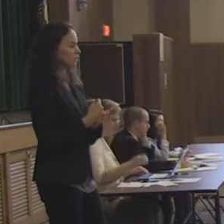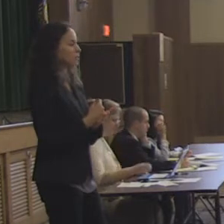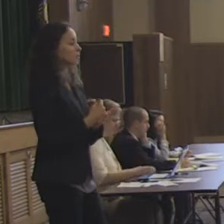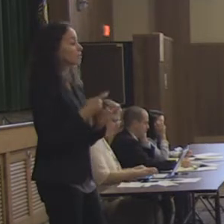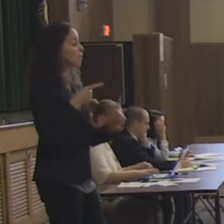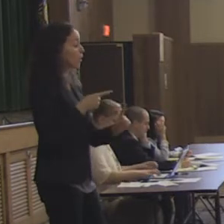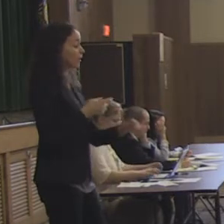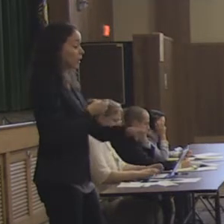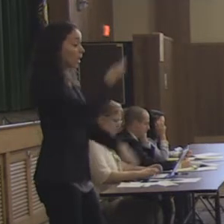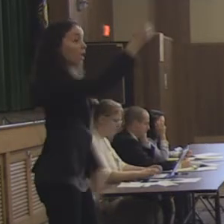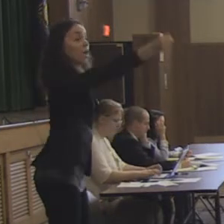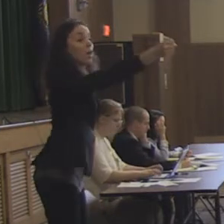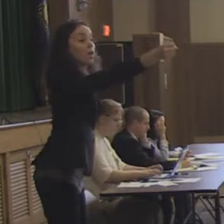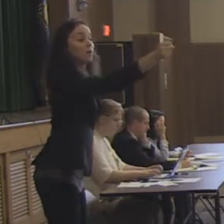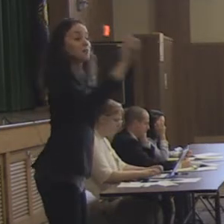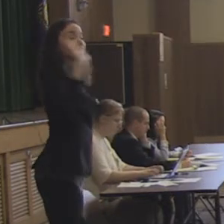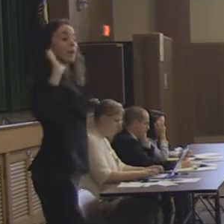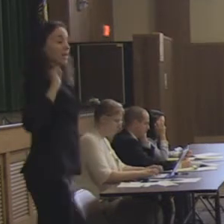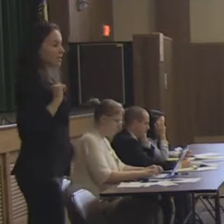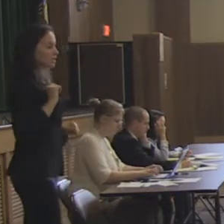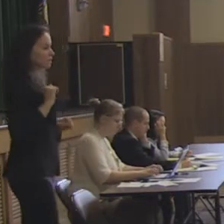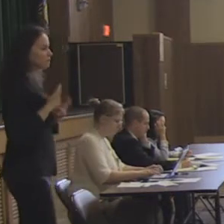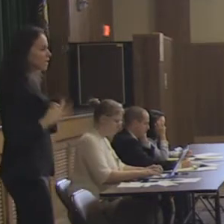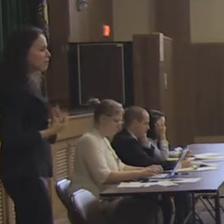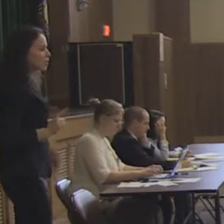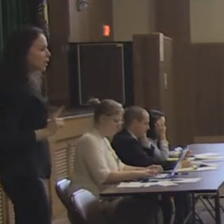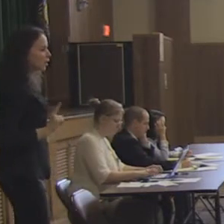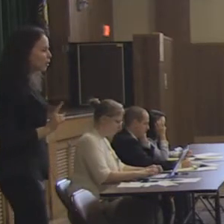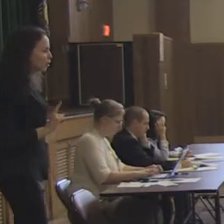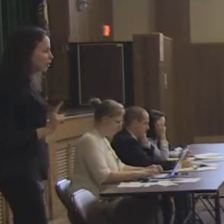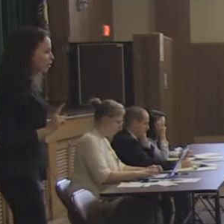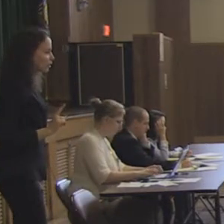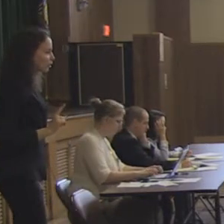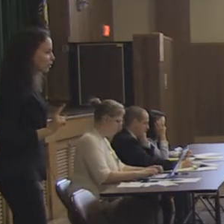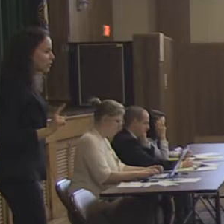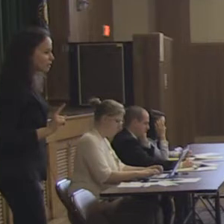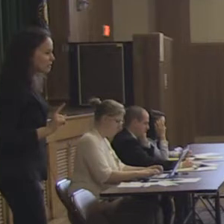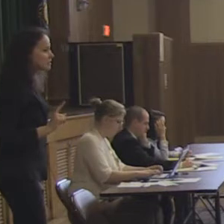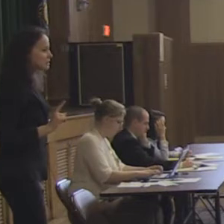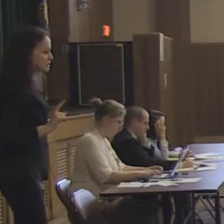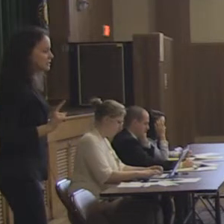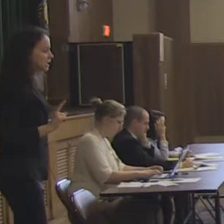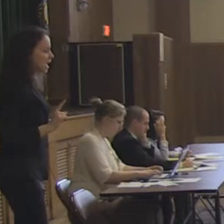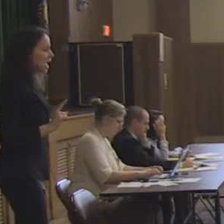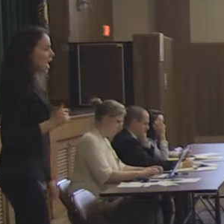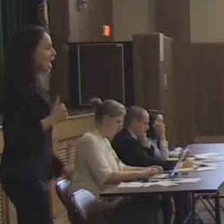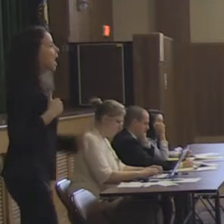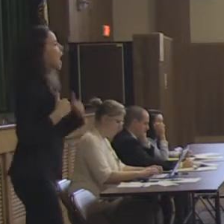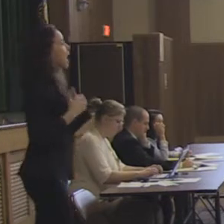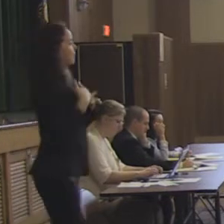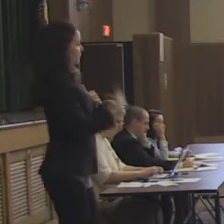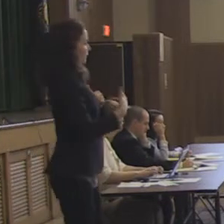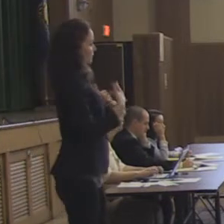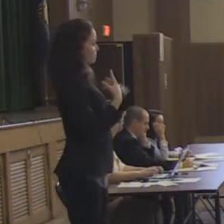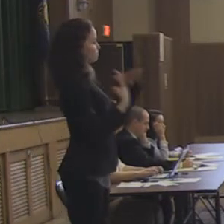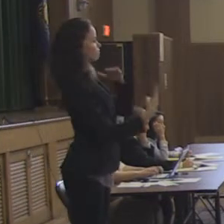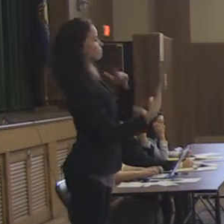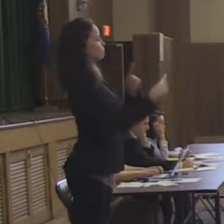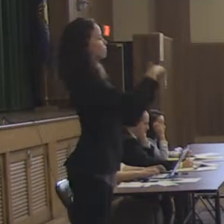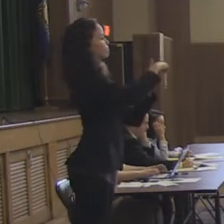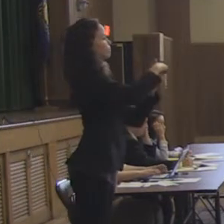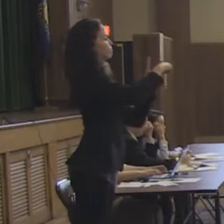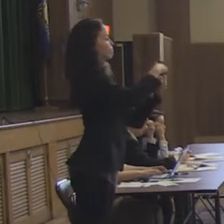as possible. And I always look for something good to come out of whatever bad there is. The Lincoln